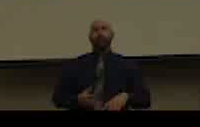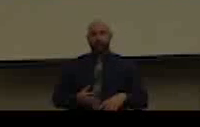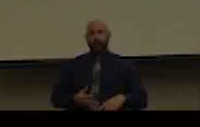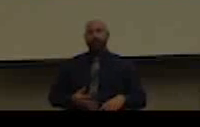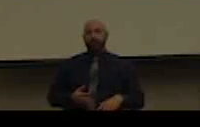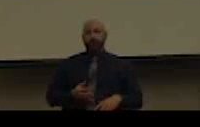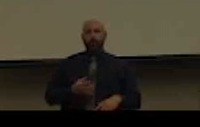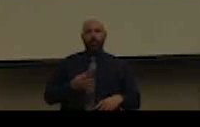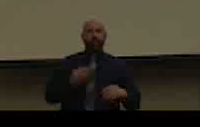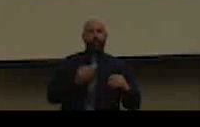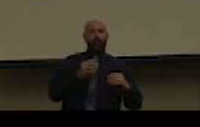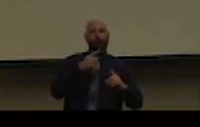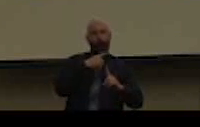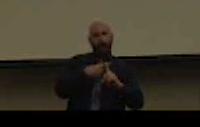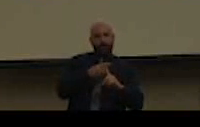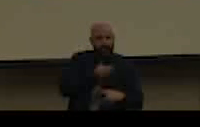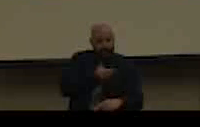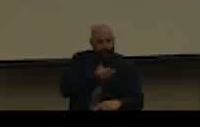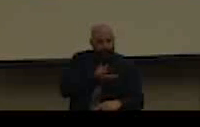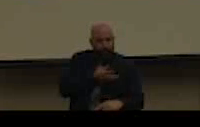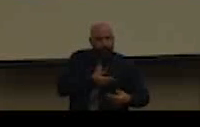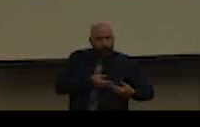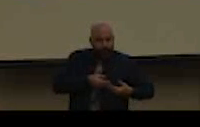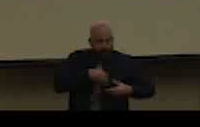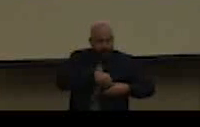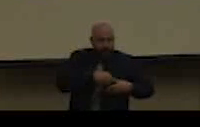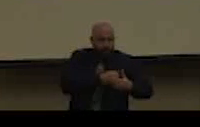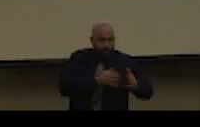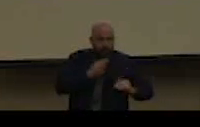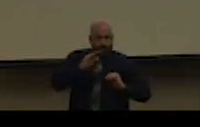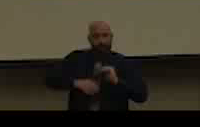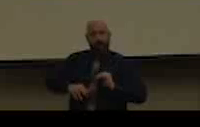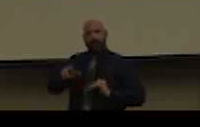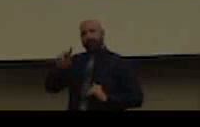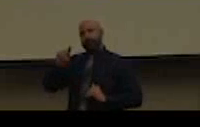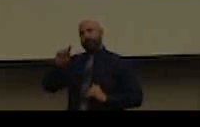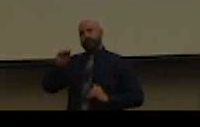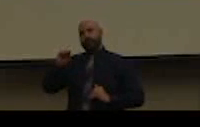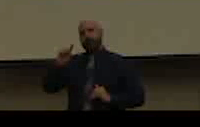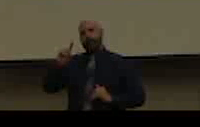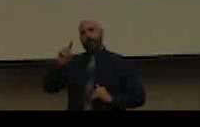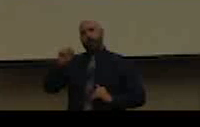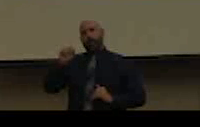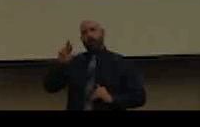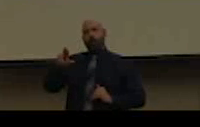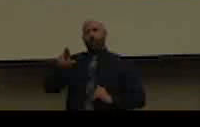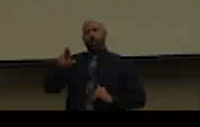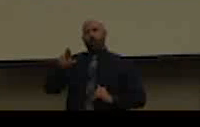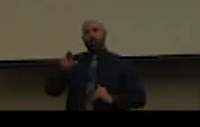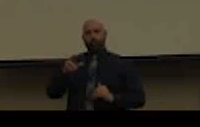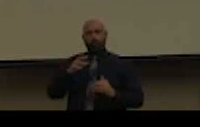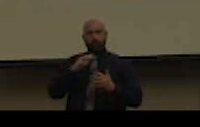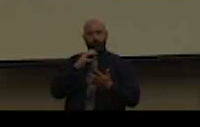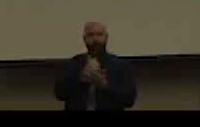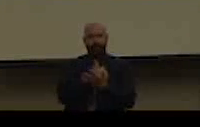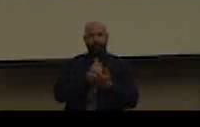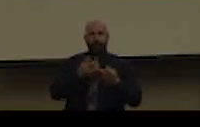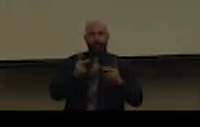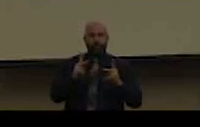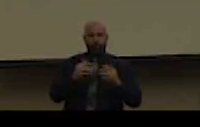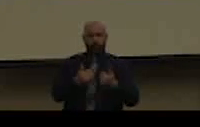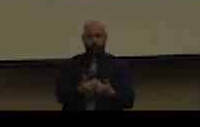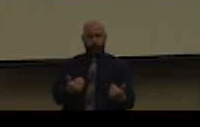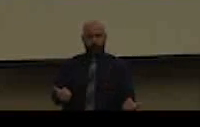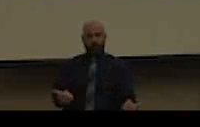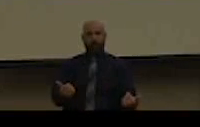bottom line is just tighter. So we use this opportunity to separate those and to, it's not a big difference, it's certainly not